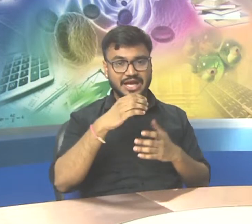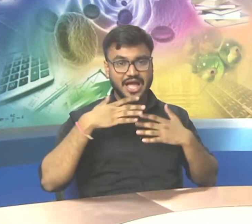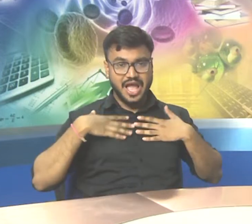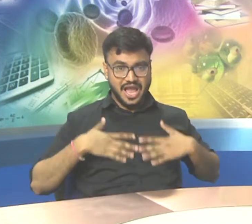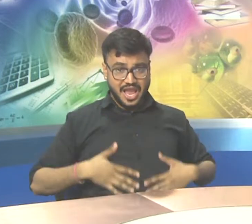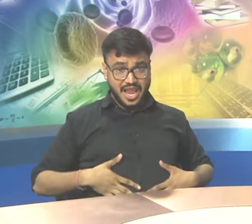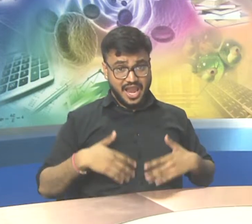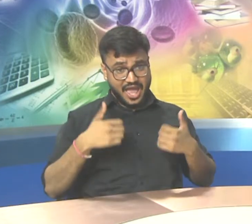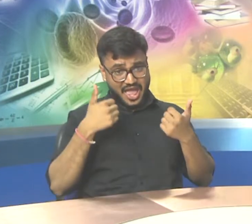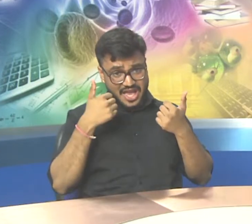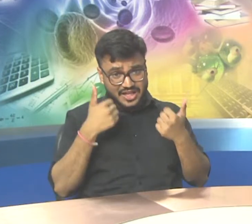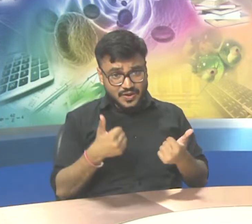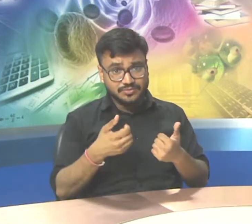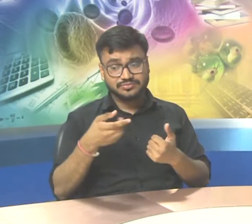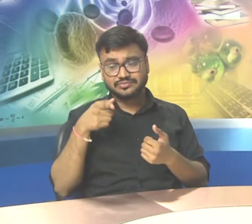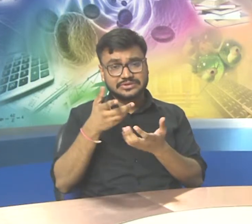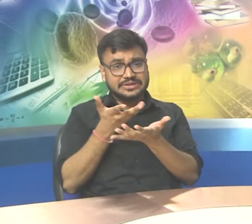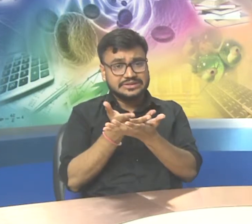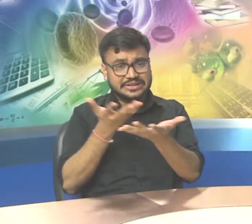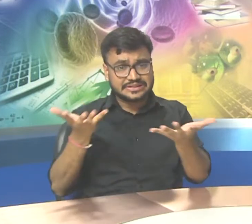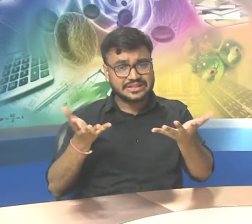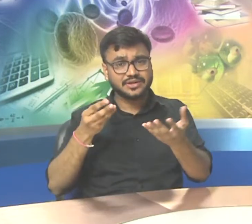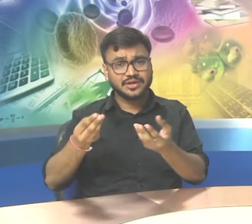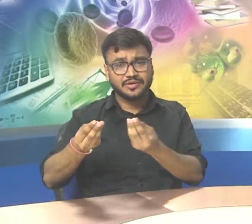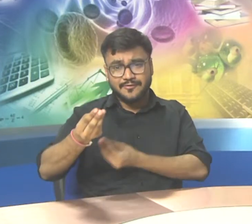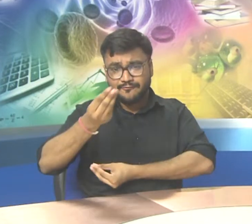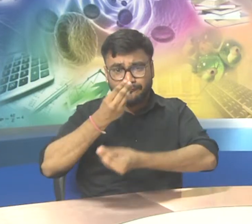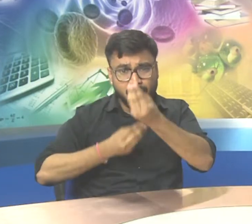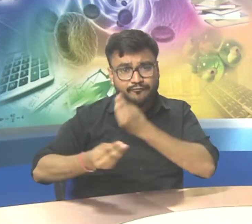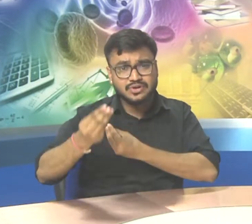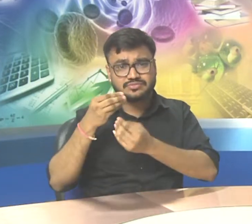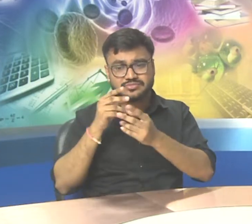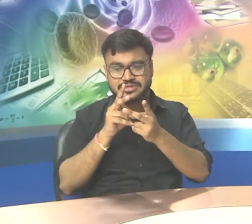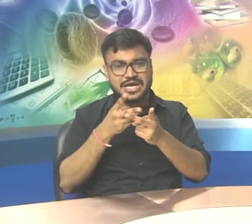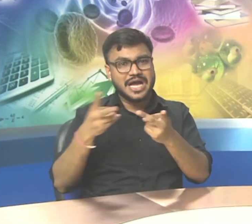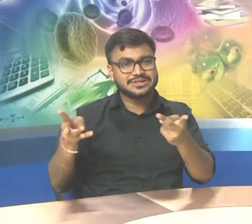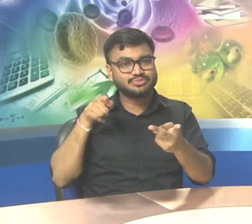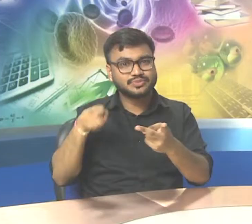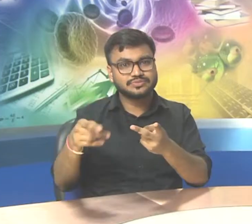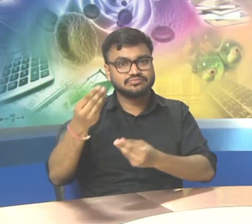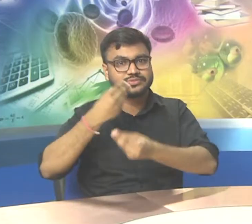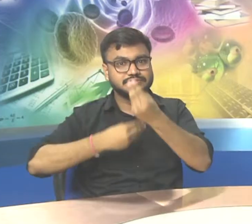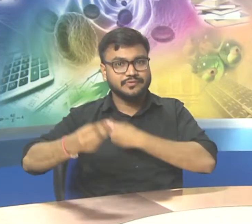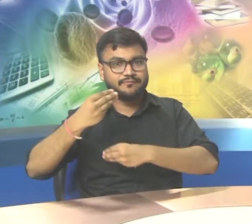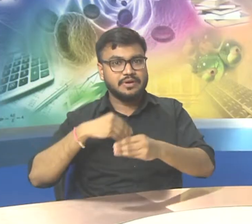Carbohydrates are found in large amount as starch